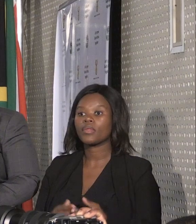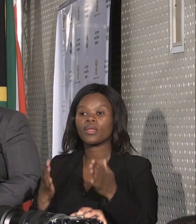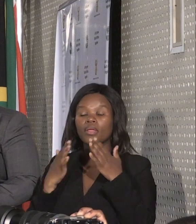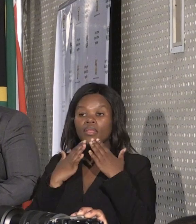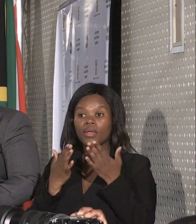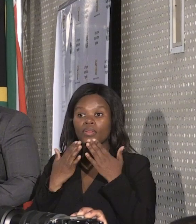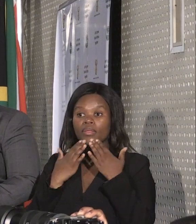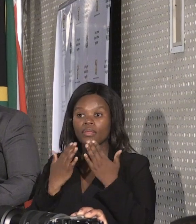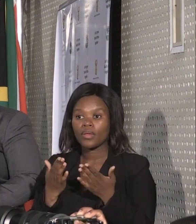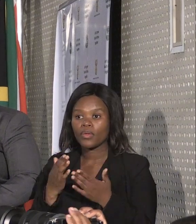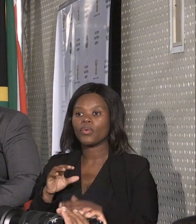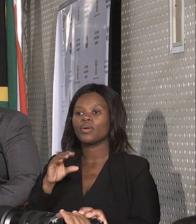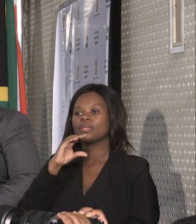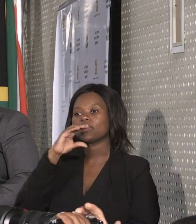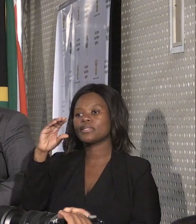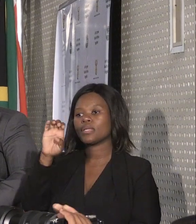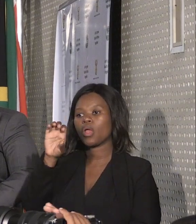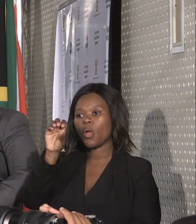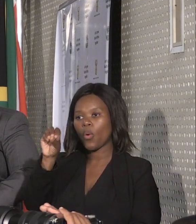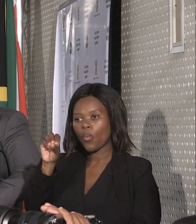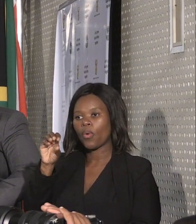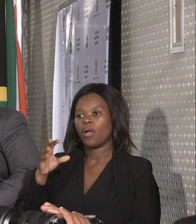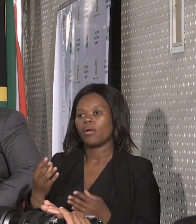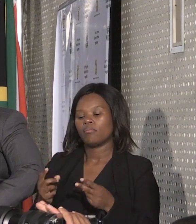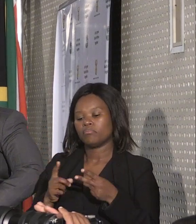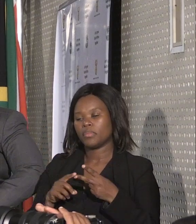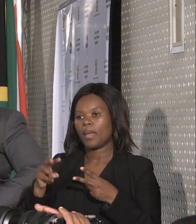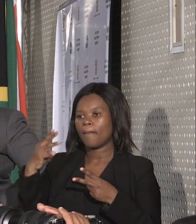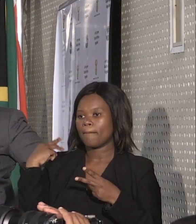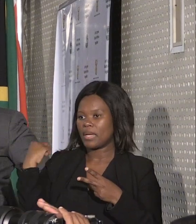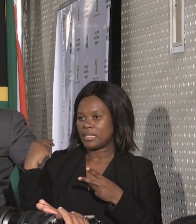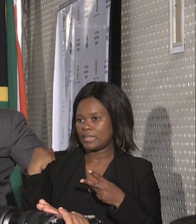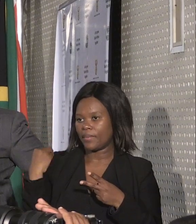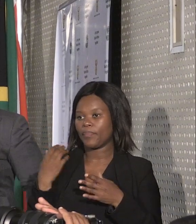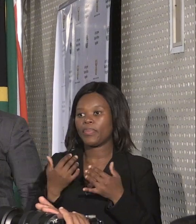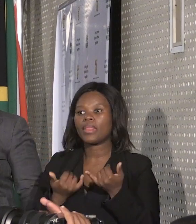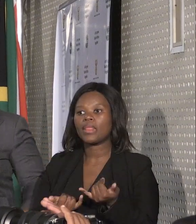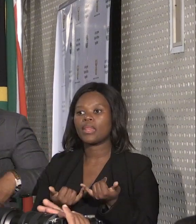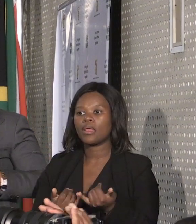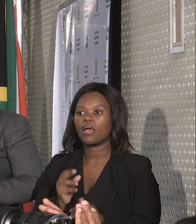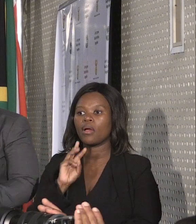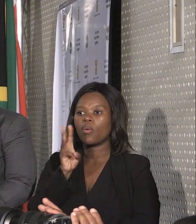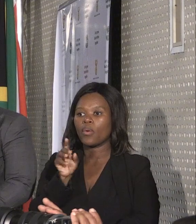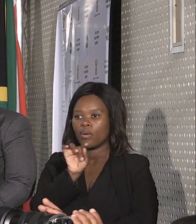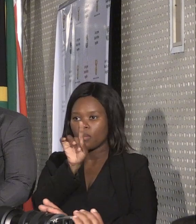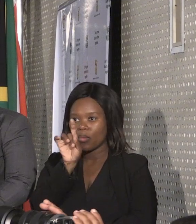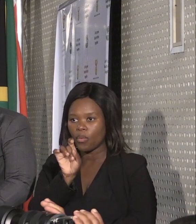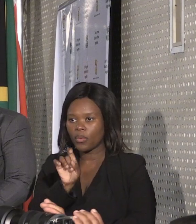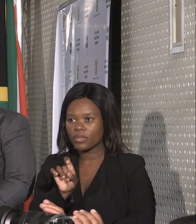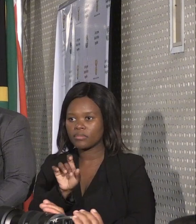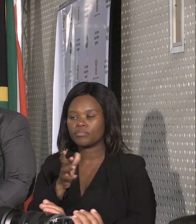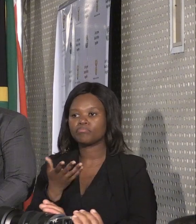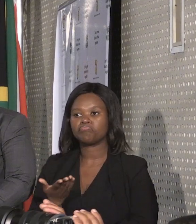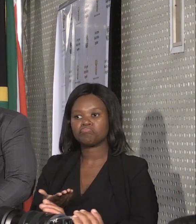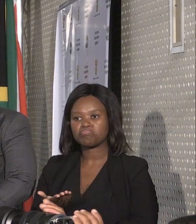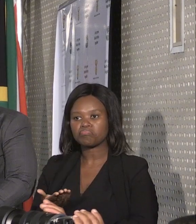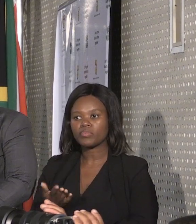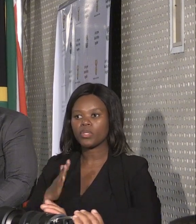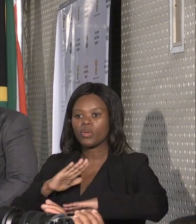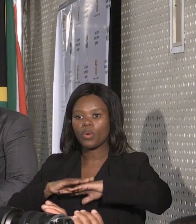Thank you very much, CEO and Minister. We'll now go to the questions that are on